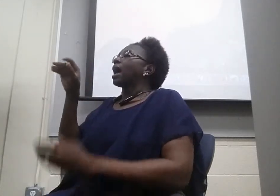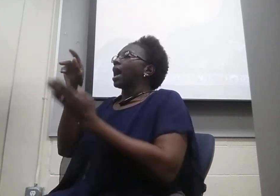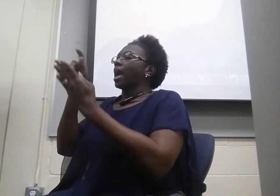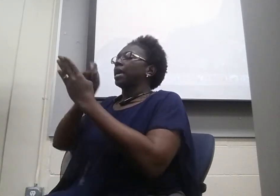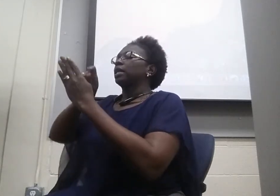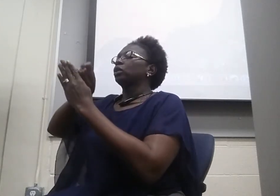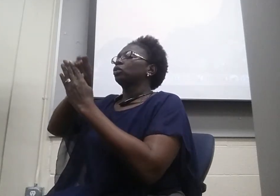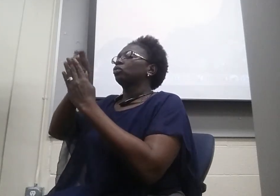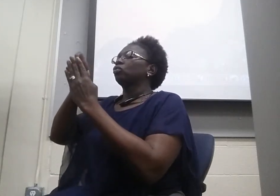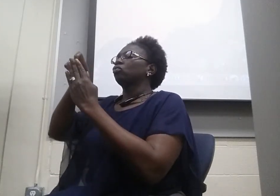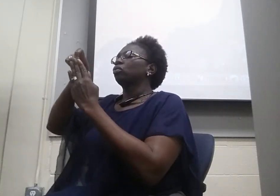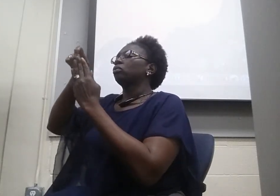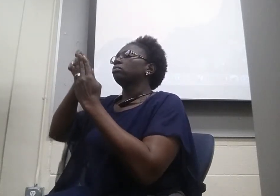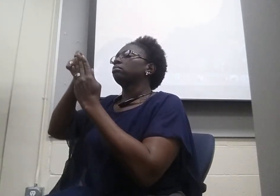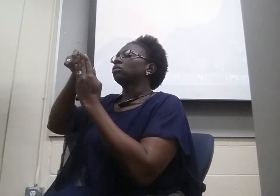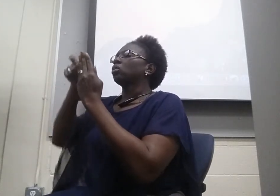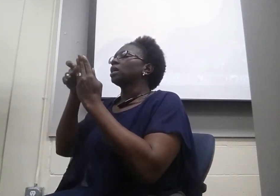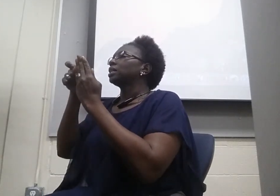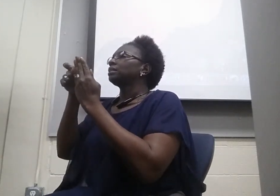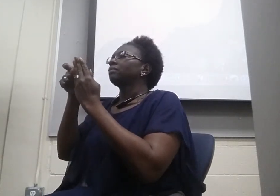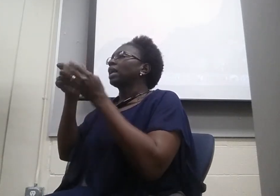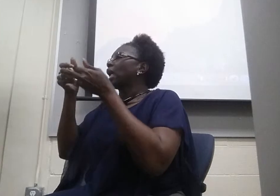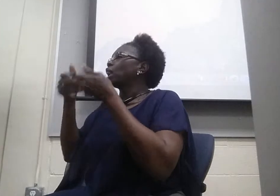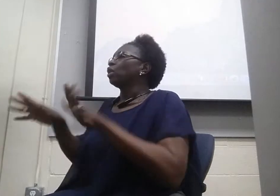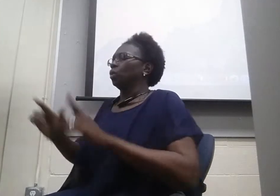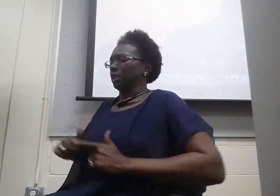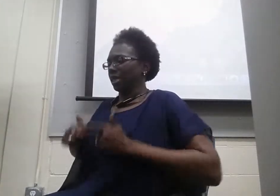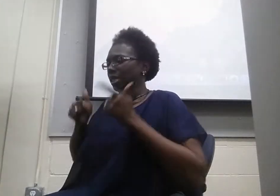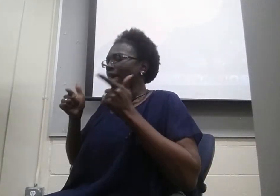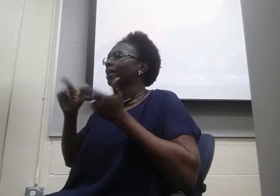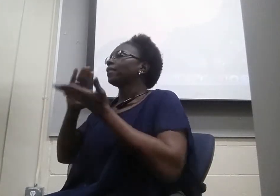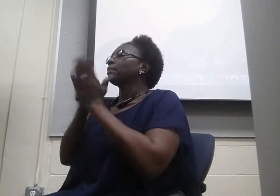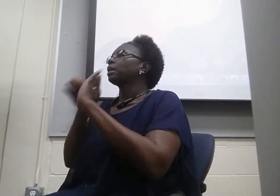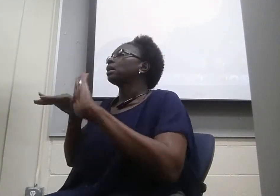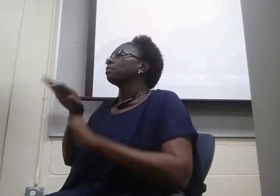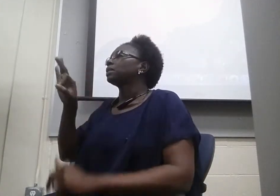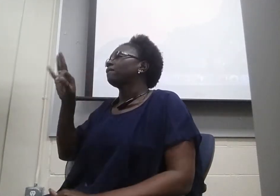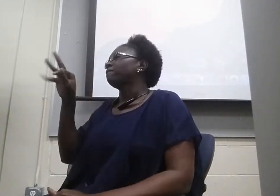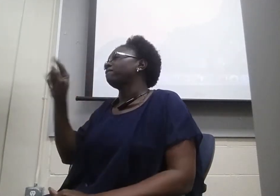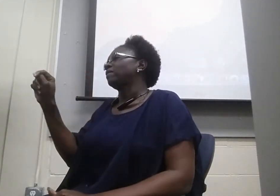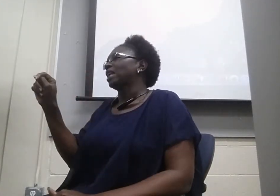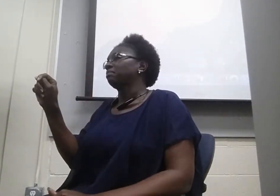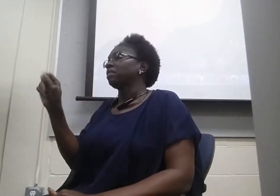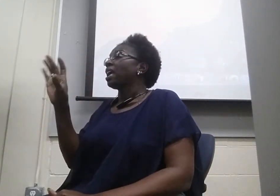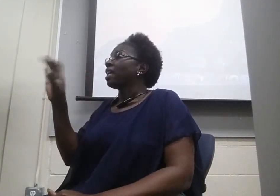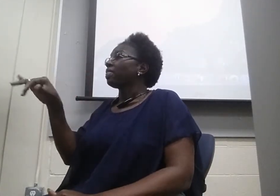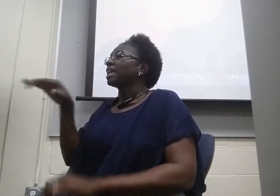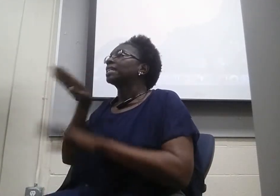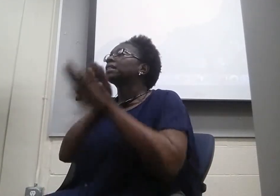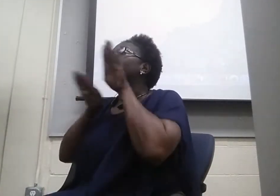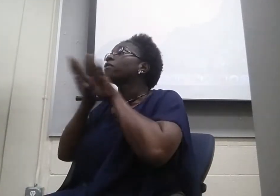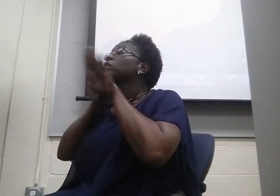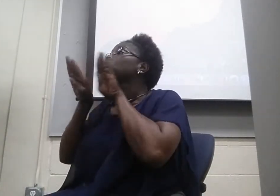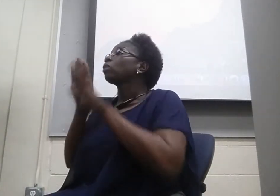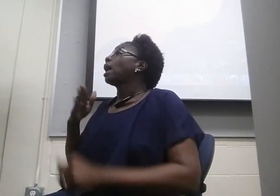very flat and loses its expression. Very frustrating, okay? So, my solution has been to take the